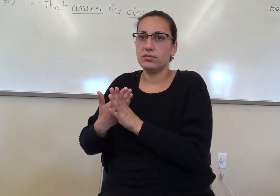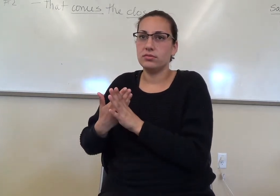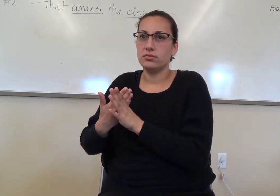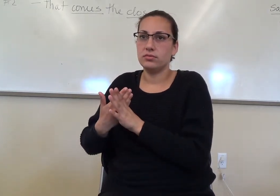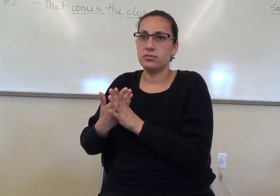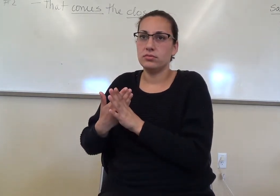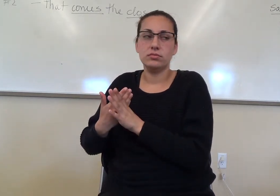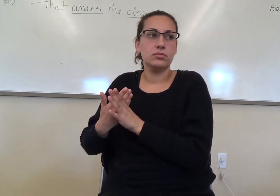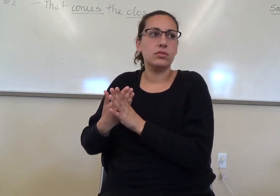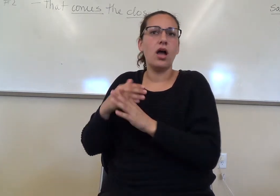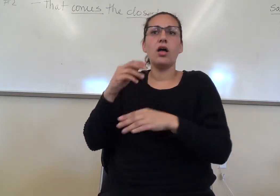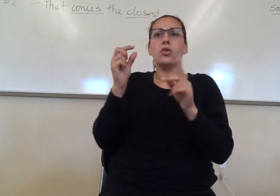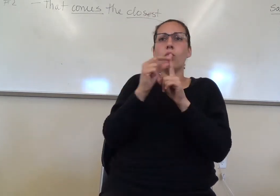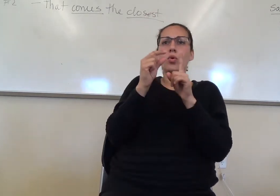asserted, what does that word mean, asserted?